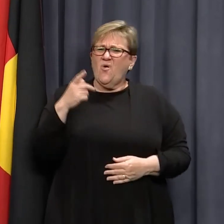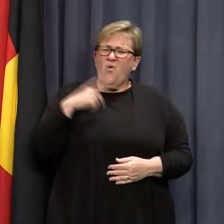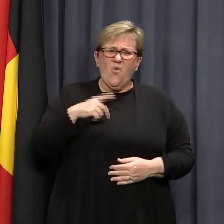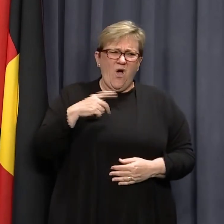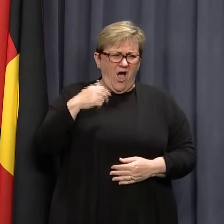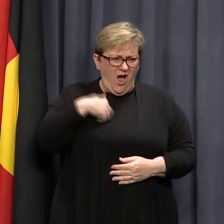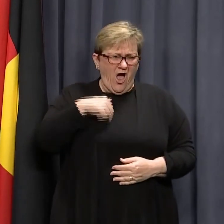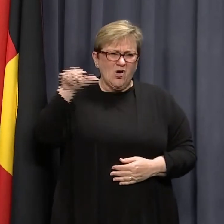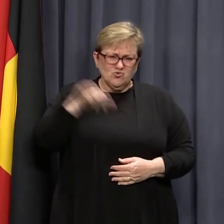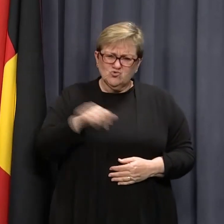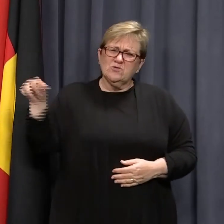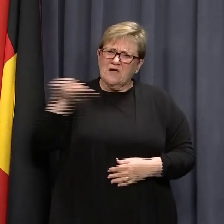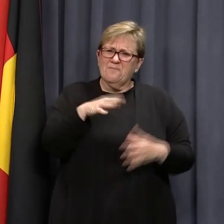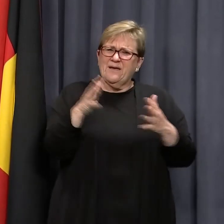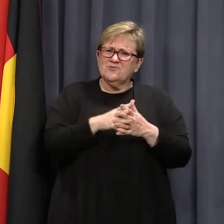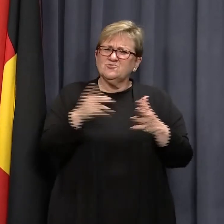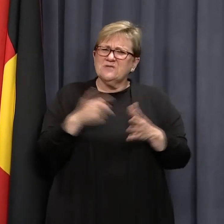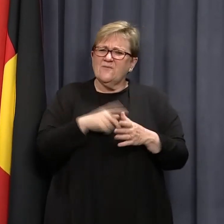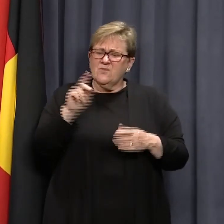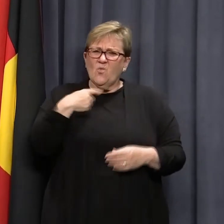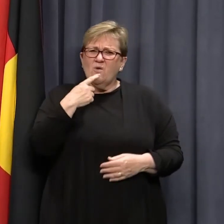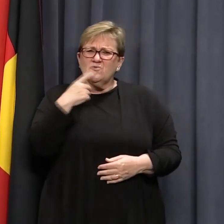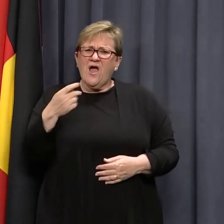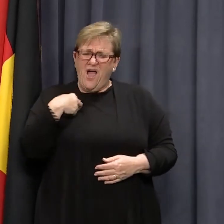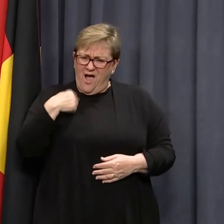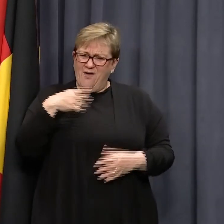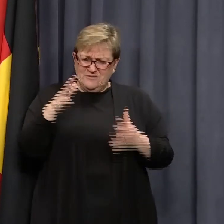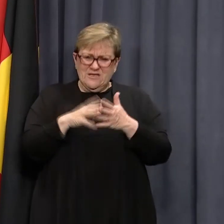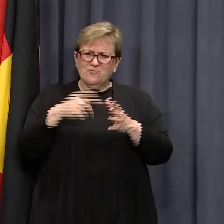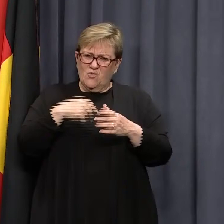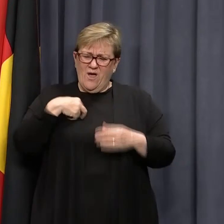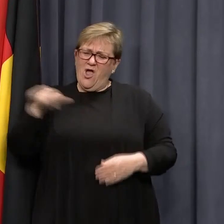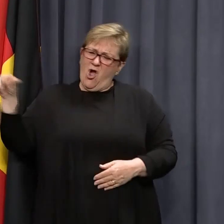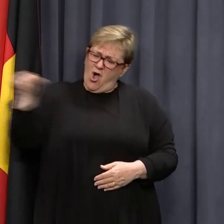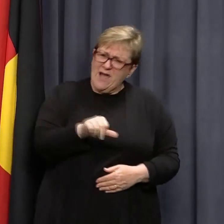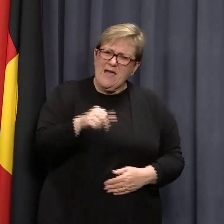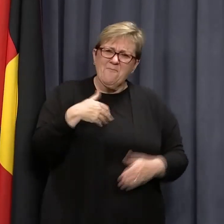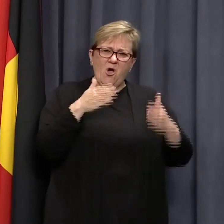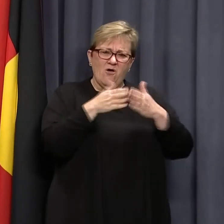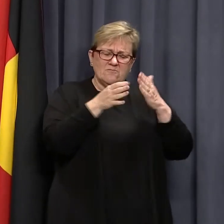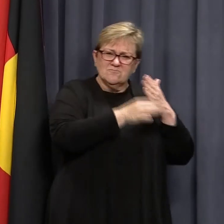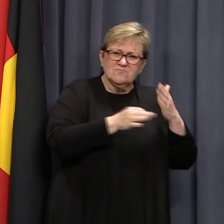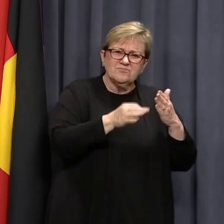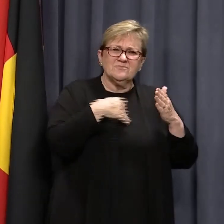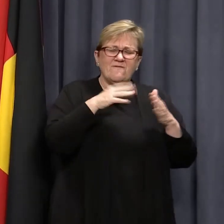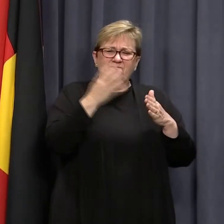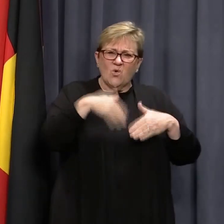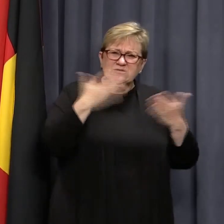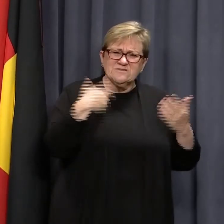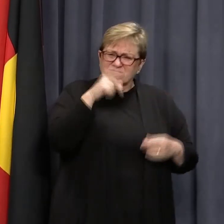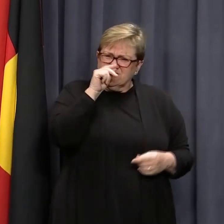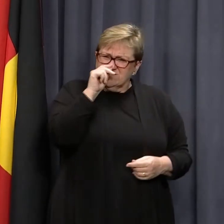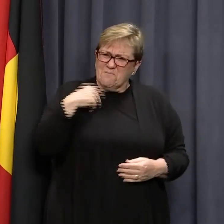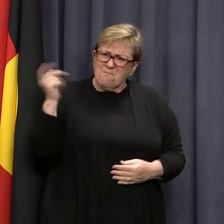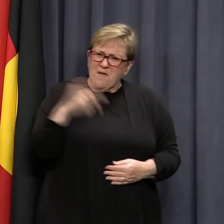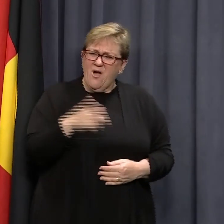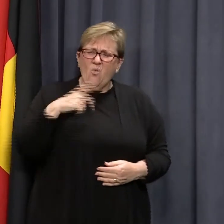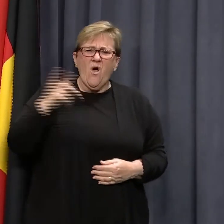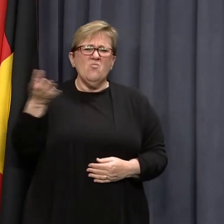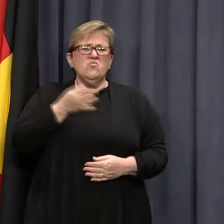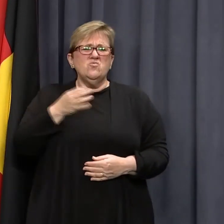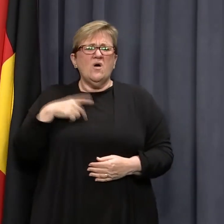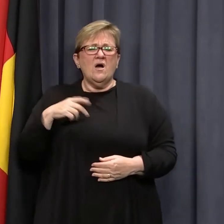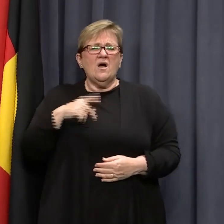I be able to go back to WA, isolate, be tested, and live in that regime for 14 days, where